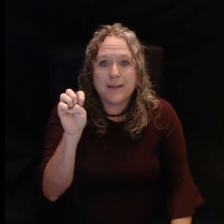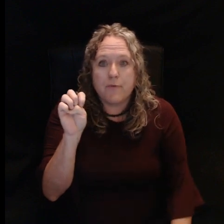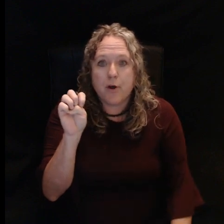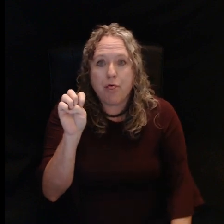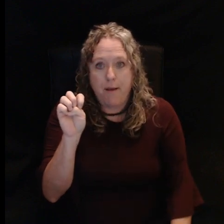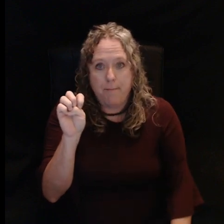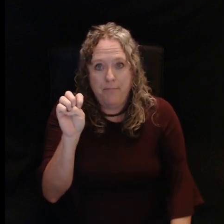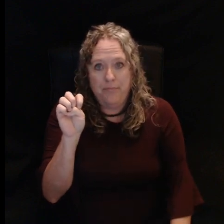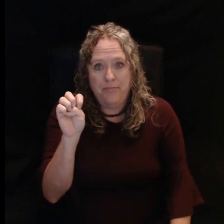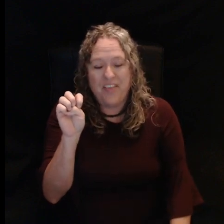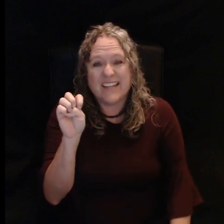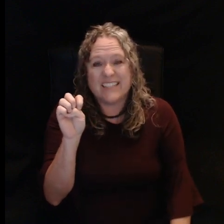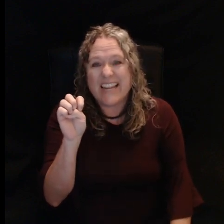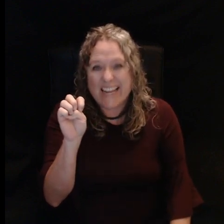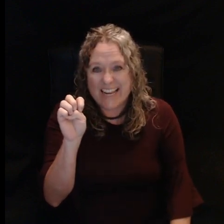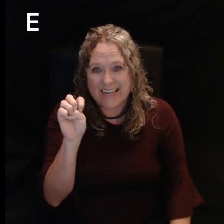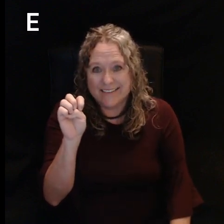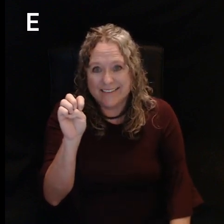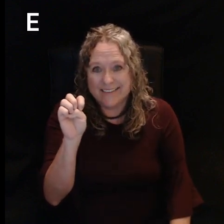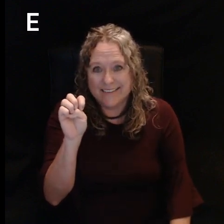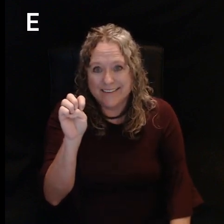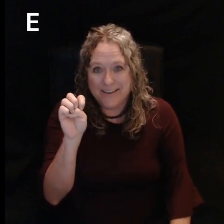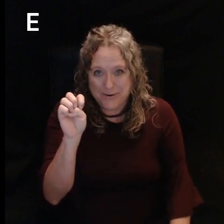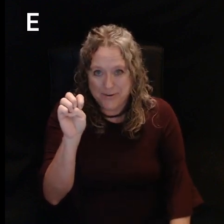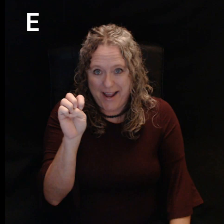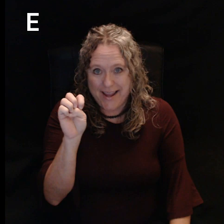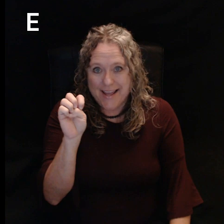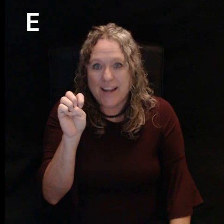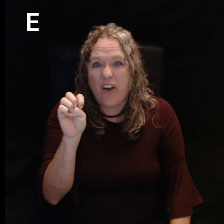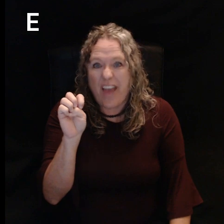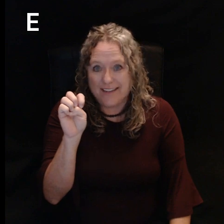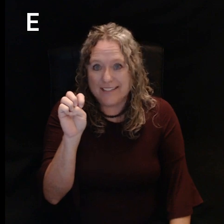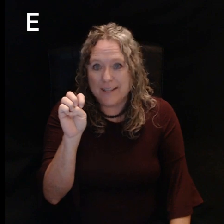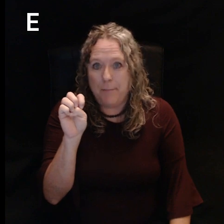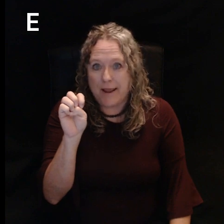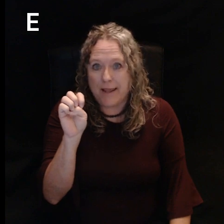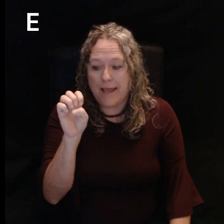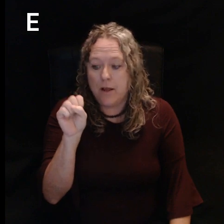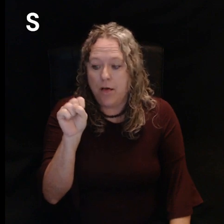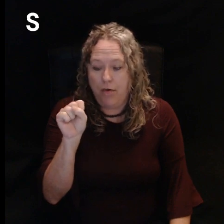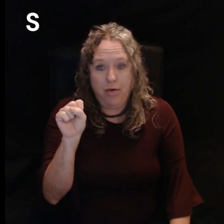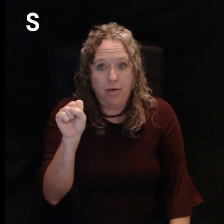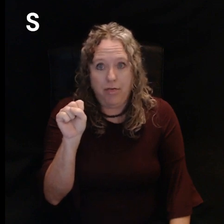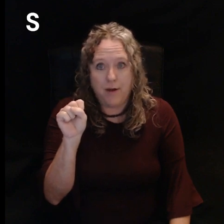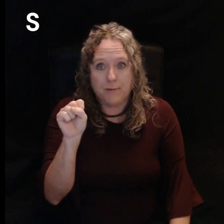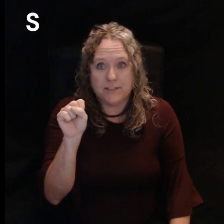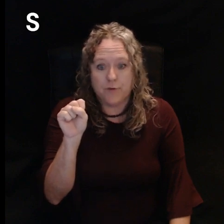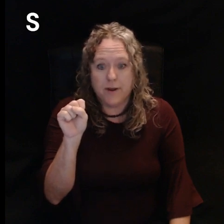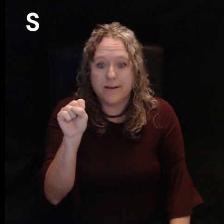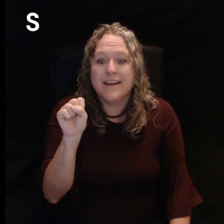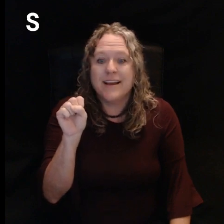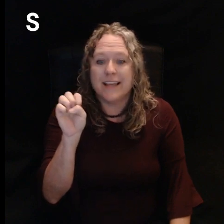our thumb. That is an E. Okay, now S, back again. Thumb is in front.